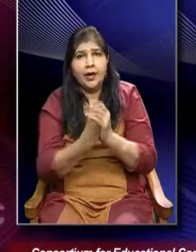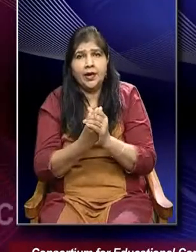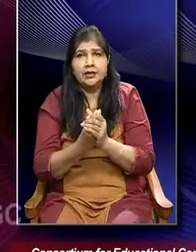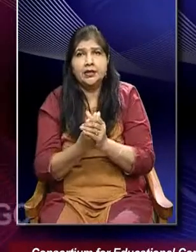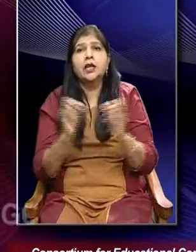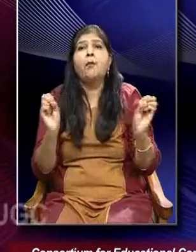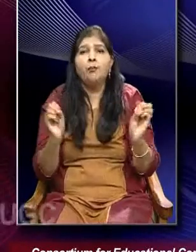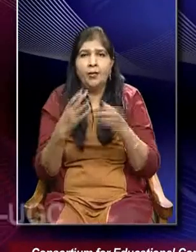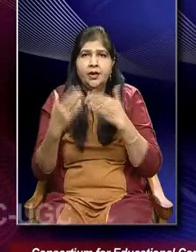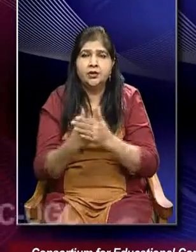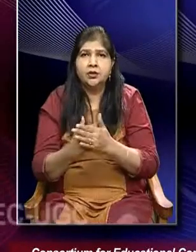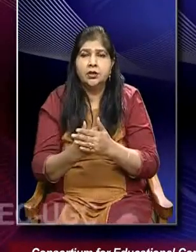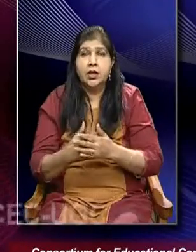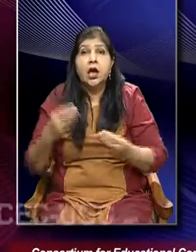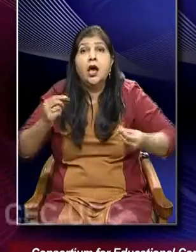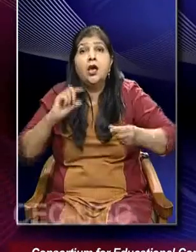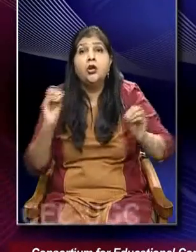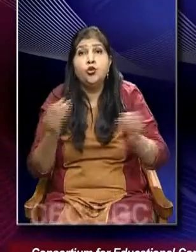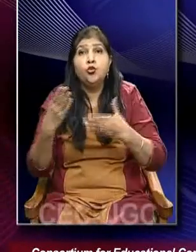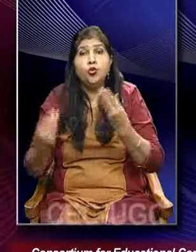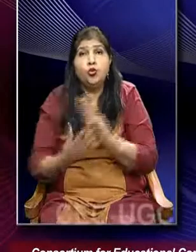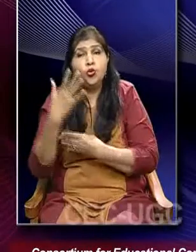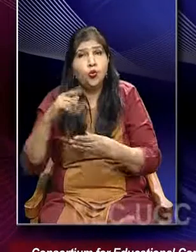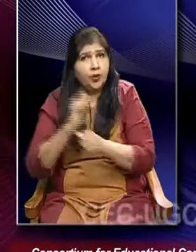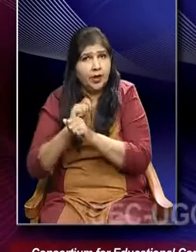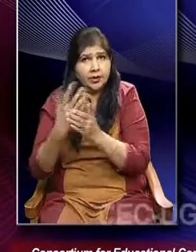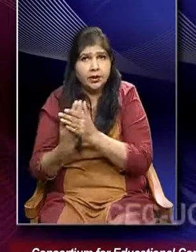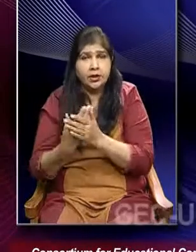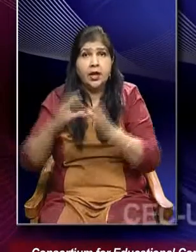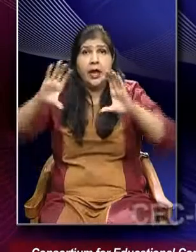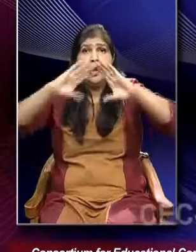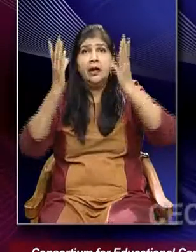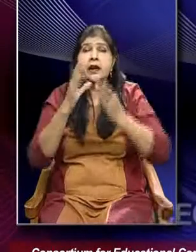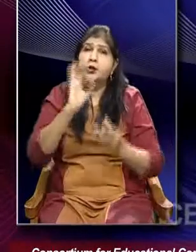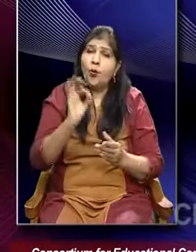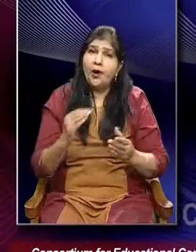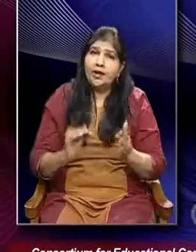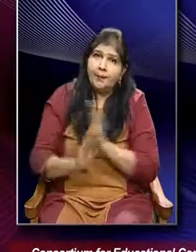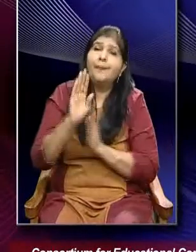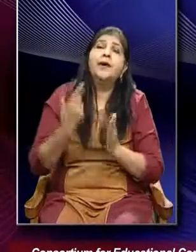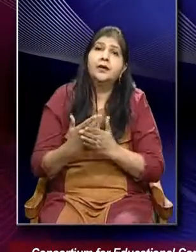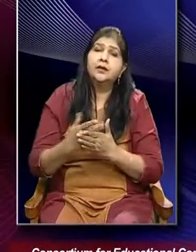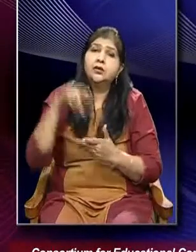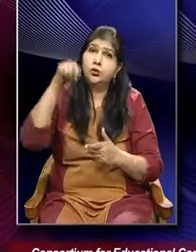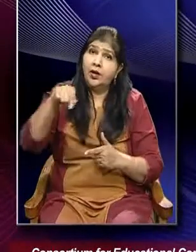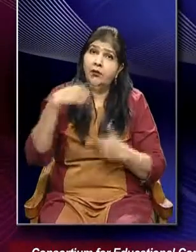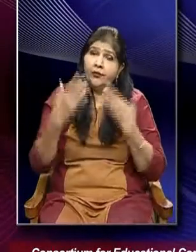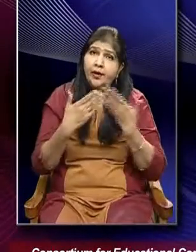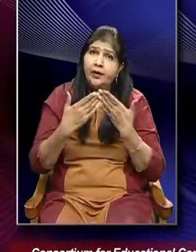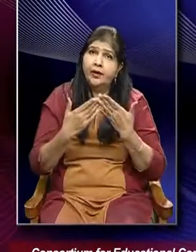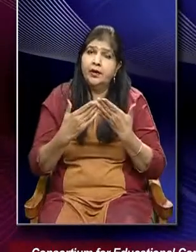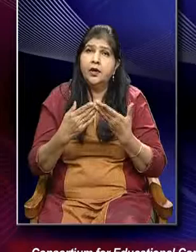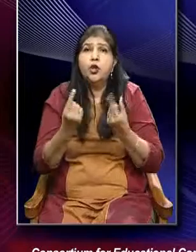creation and existence of the international organizations. So therefore,